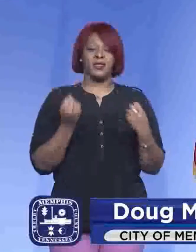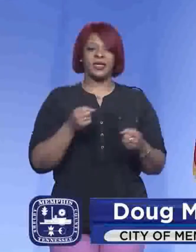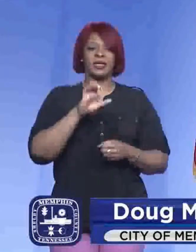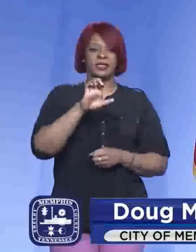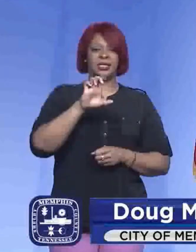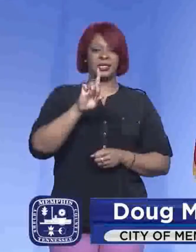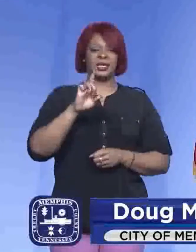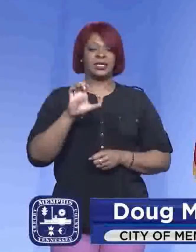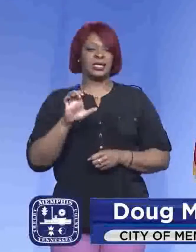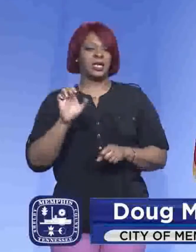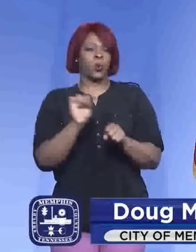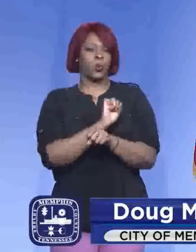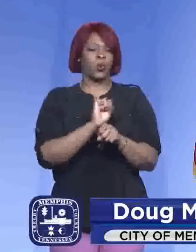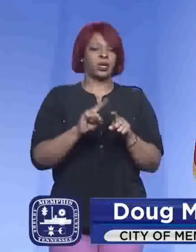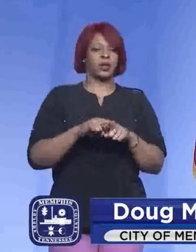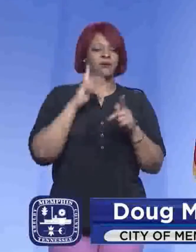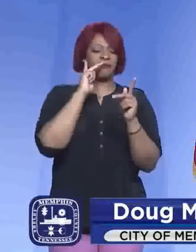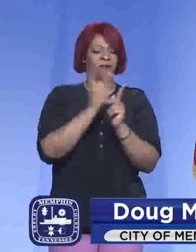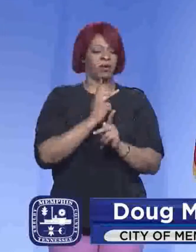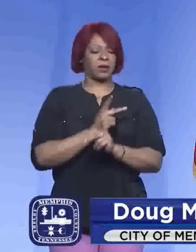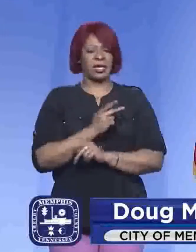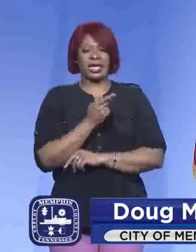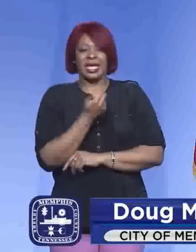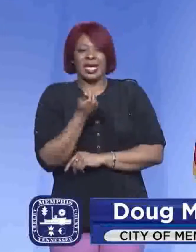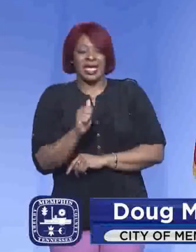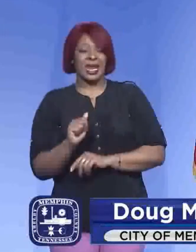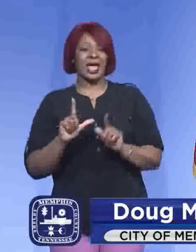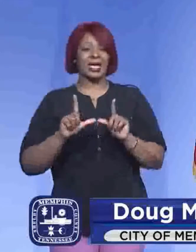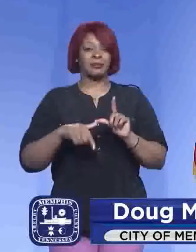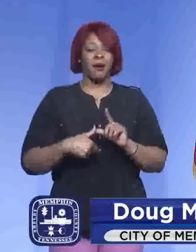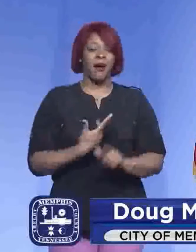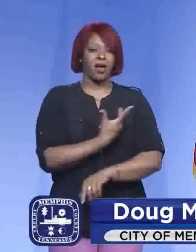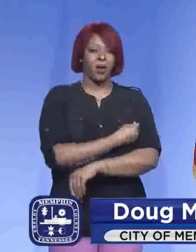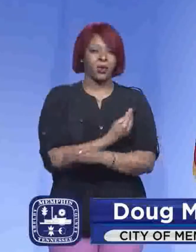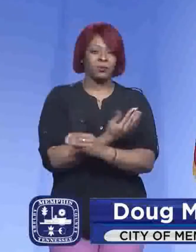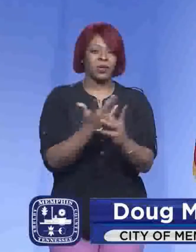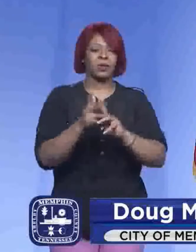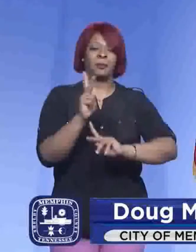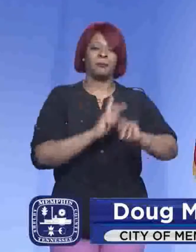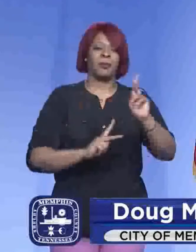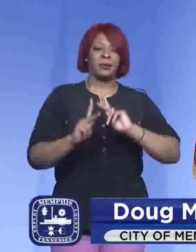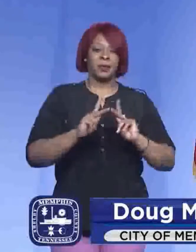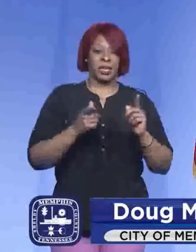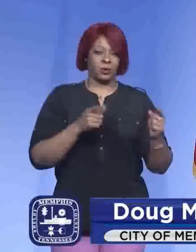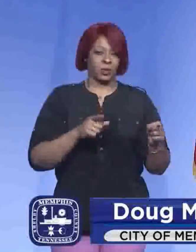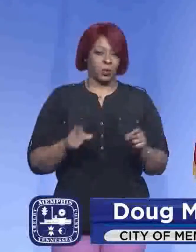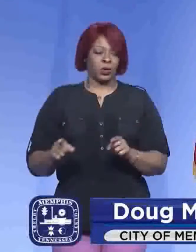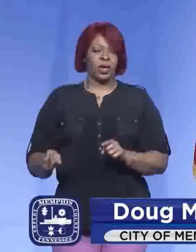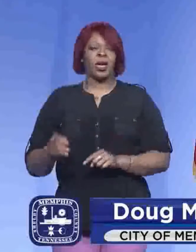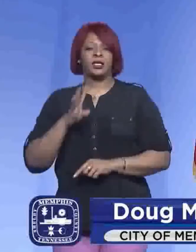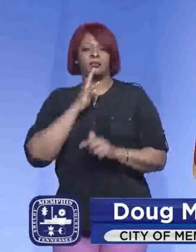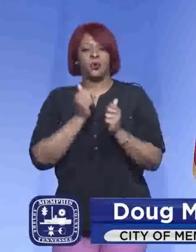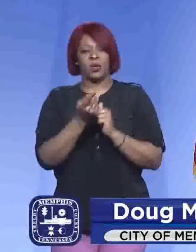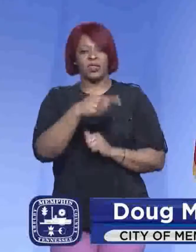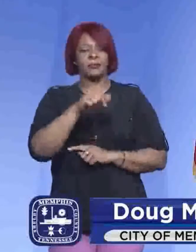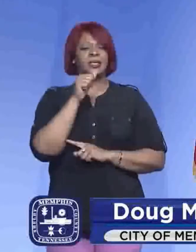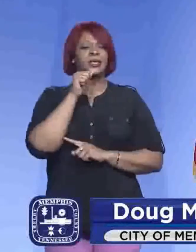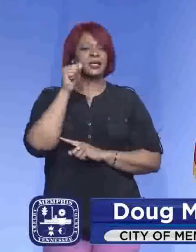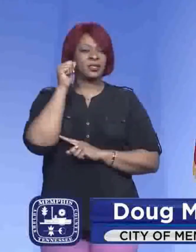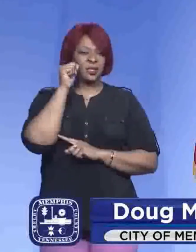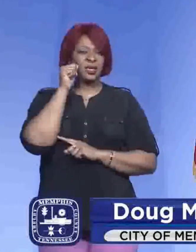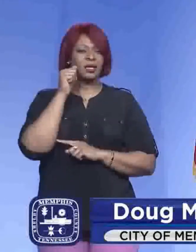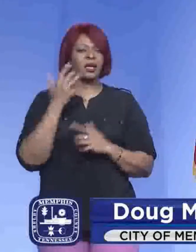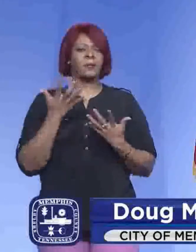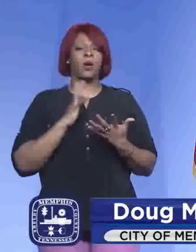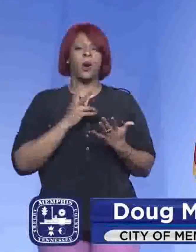here, and they're working to determine if there was anything like that going on. And I spoke with them yesterday at length about